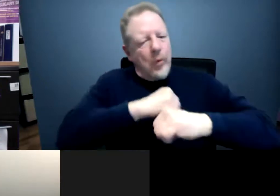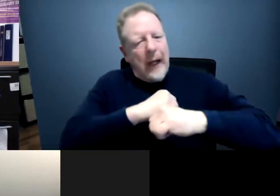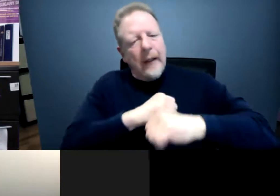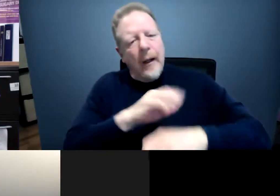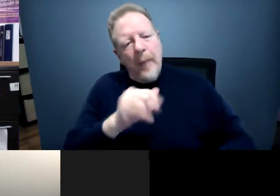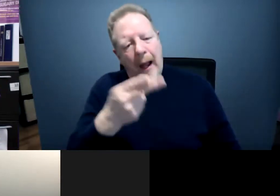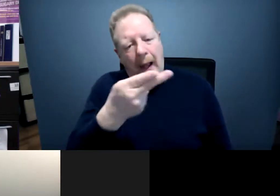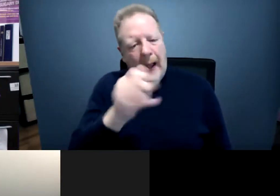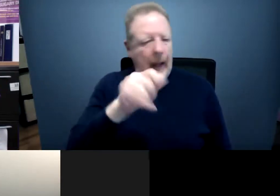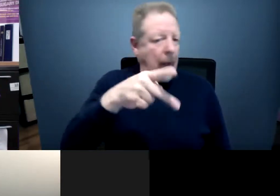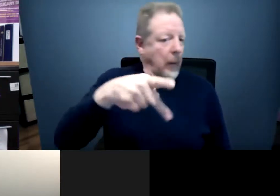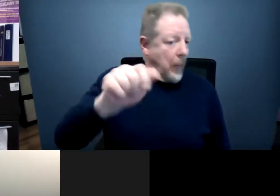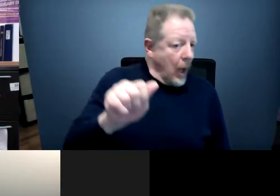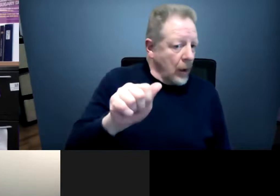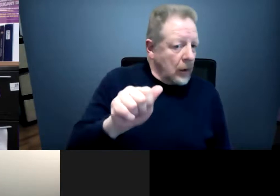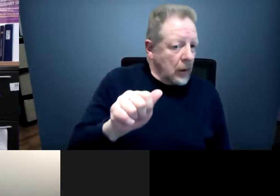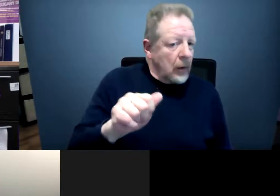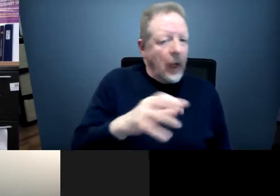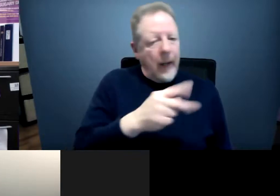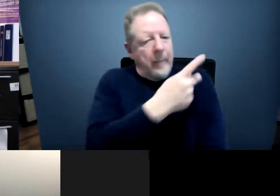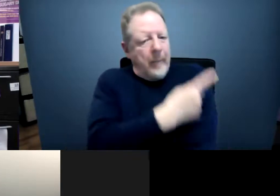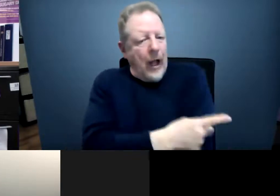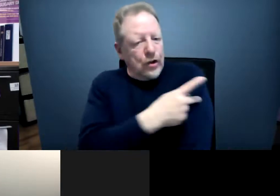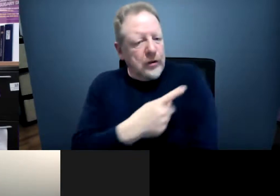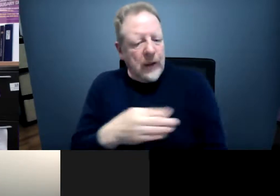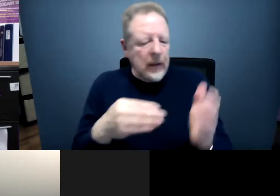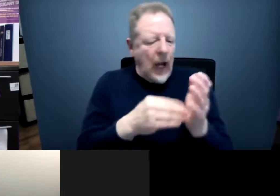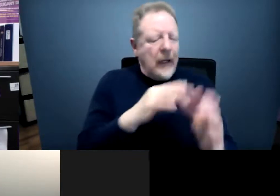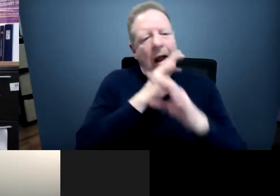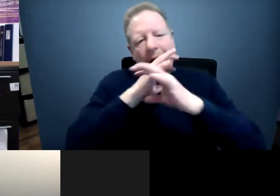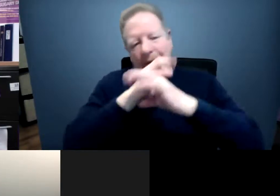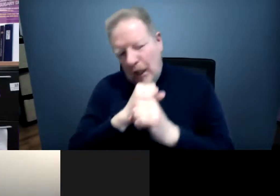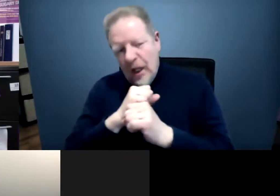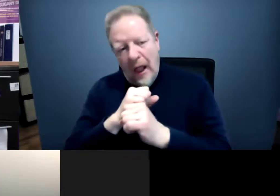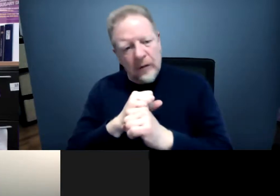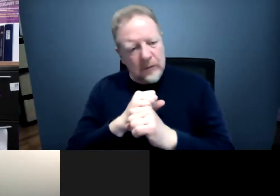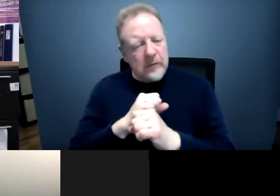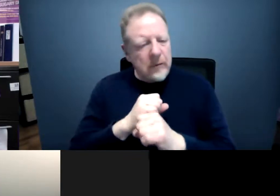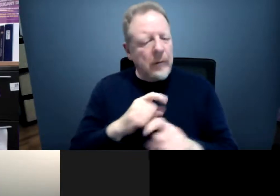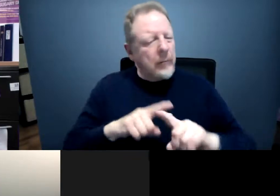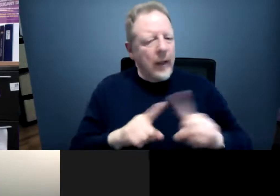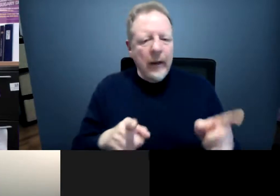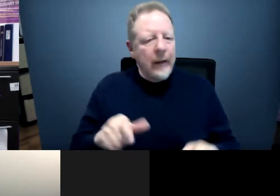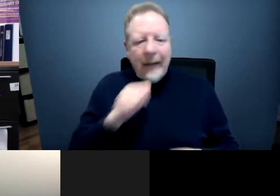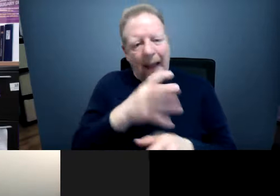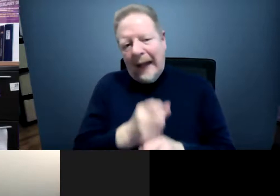HIPAA and patient doctor confidentiality, but they're not getting that same